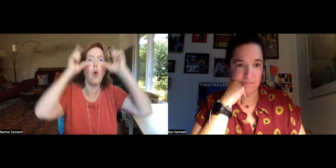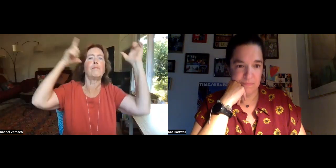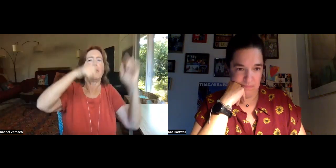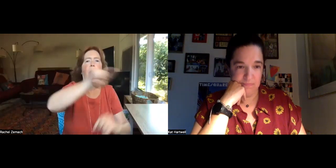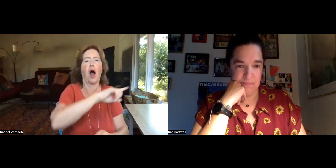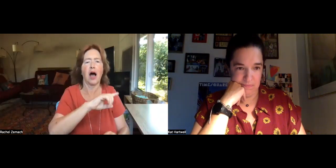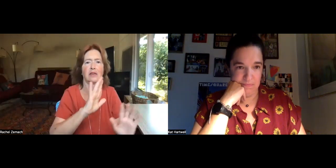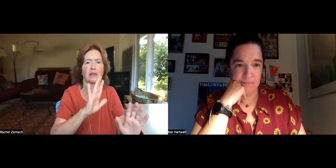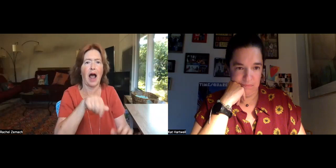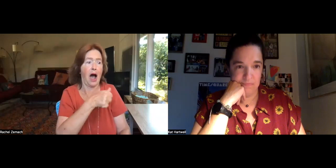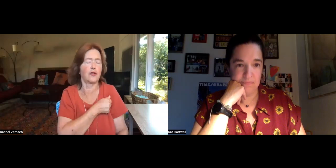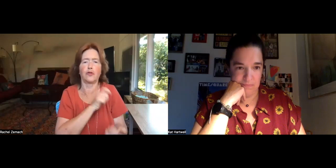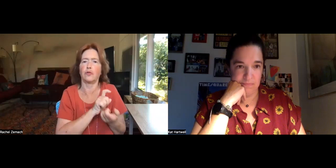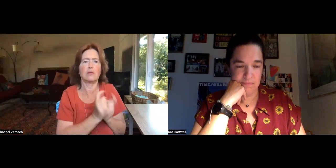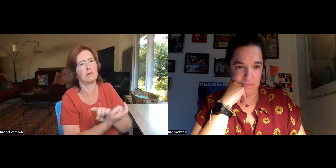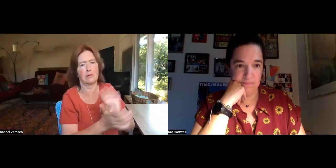boom, in there. Hard.